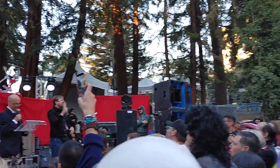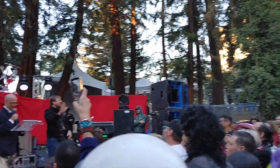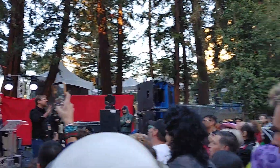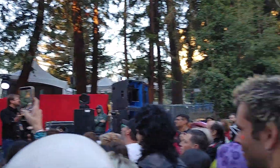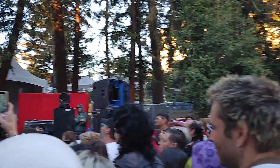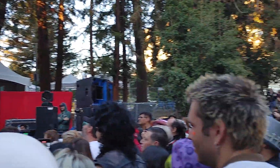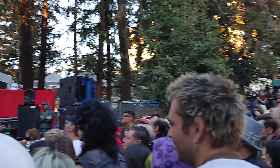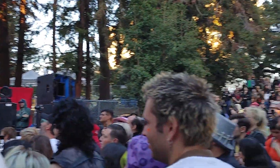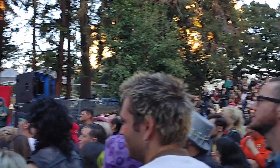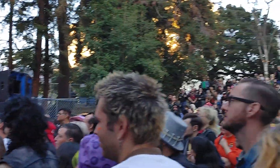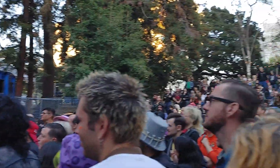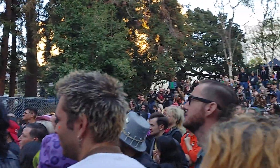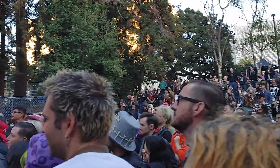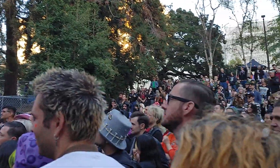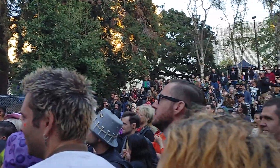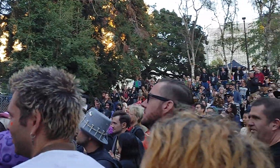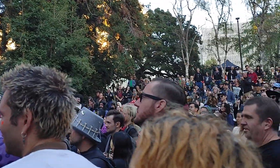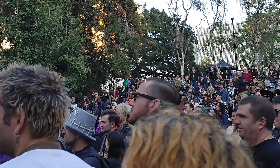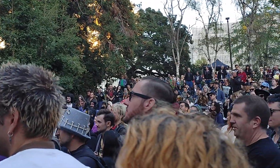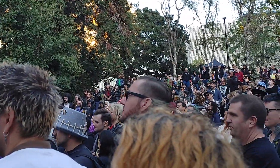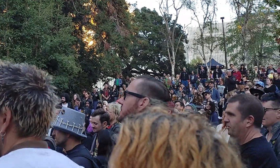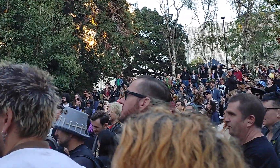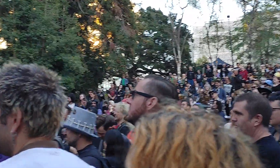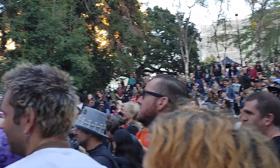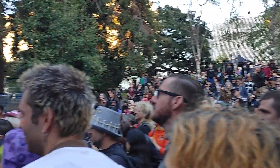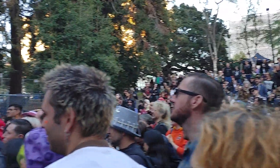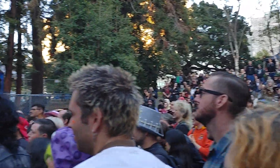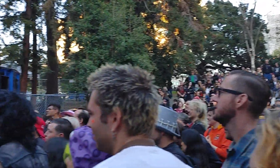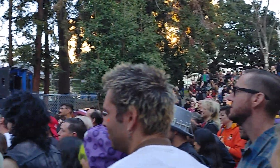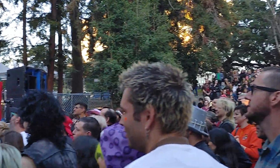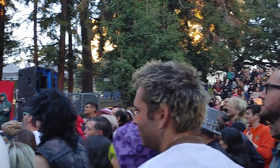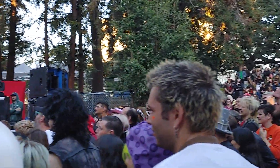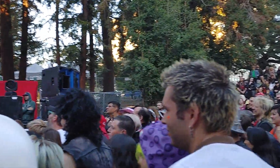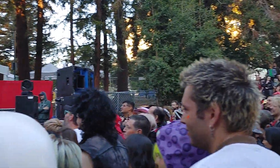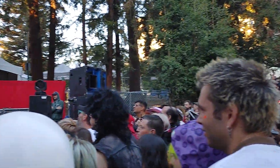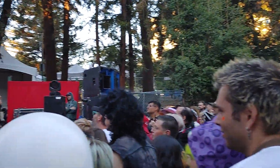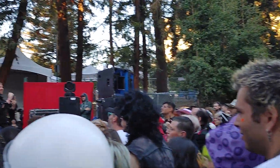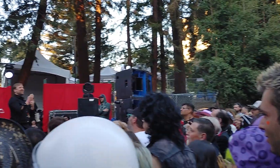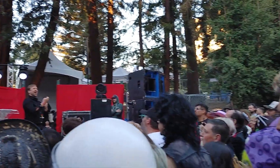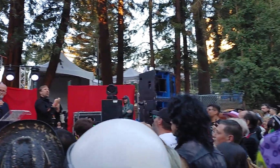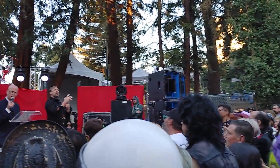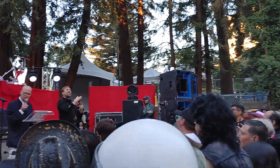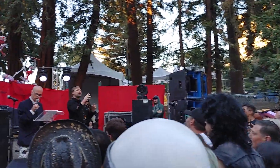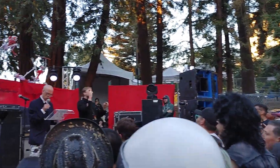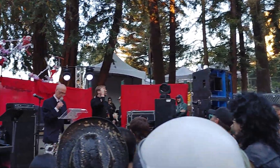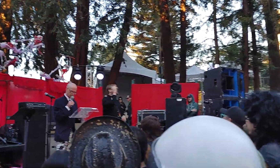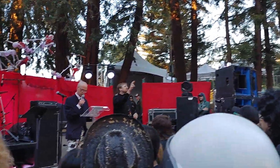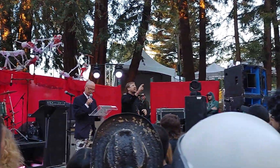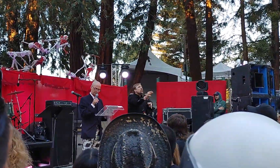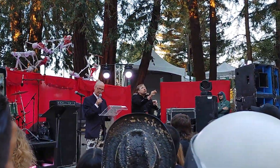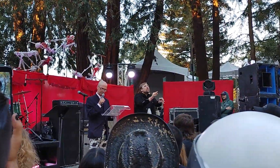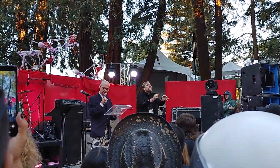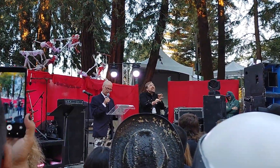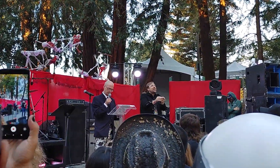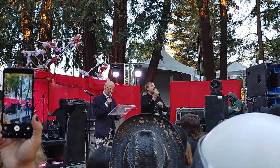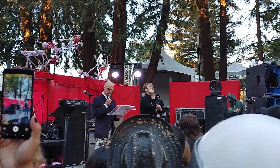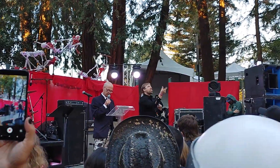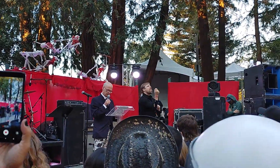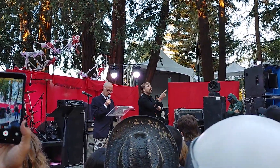Tricks? Okay, but update him. Toilet paper your street, but be environmentally correct and recycle and do it with used toilet